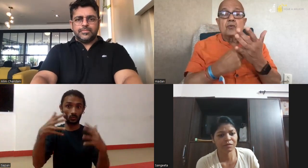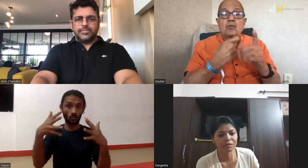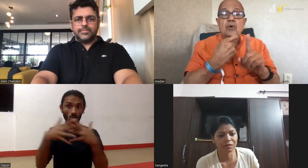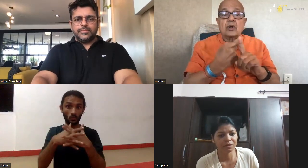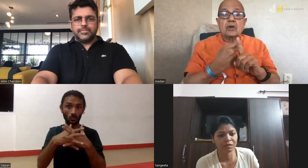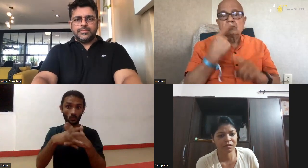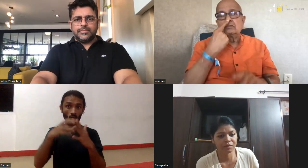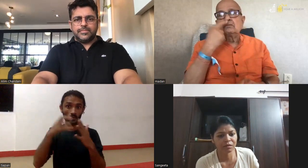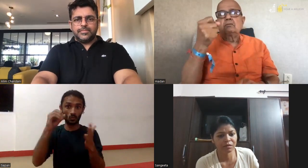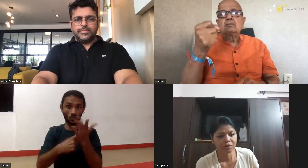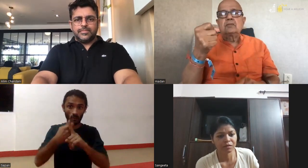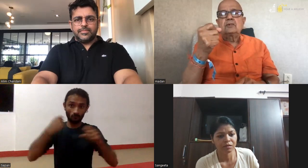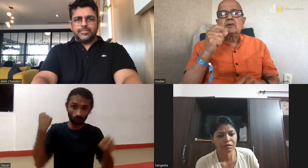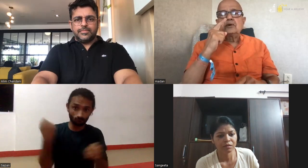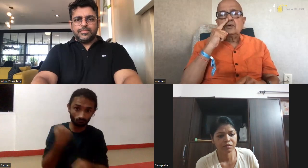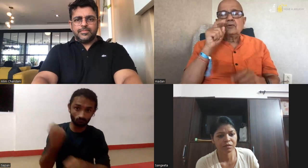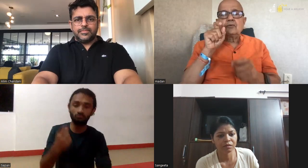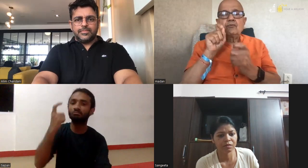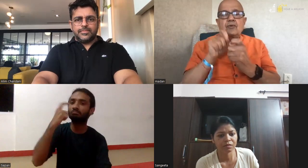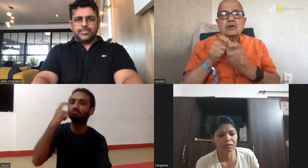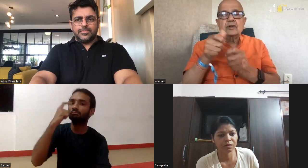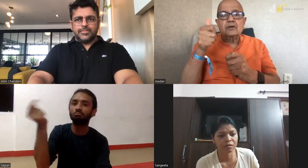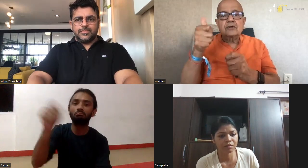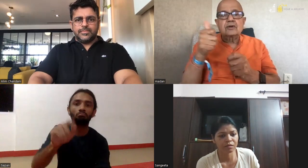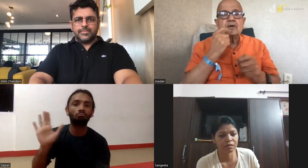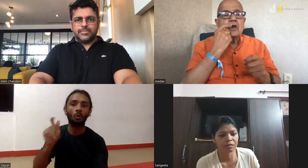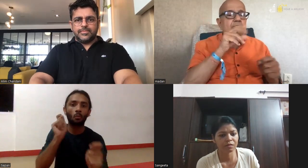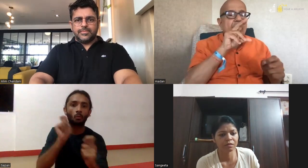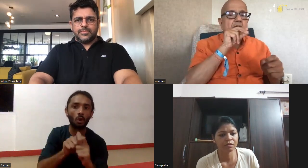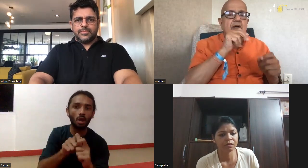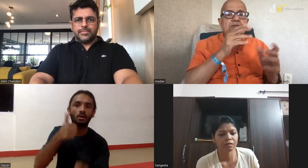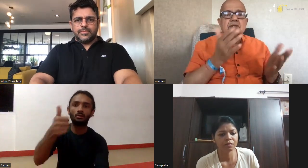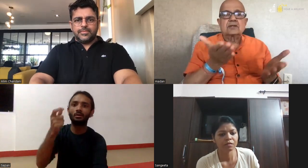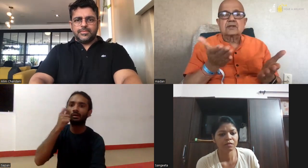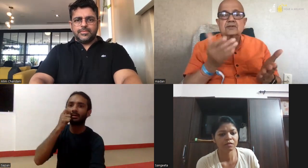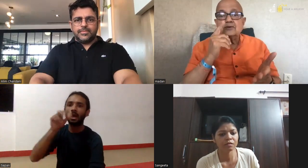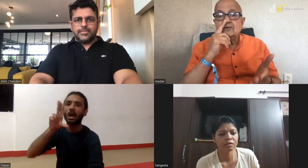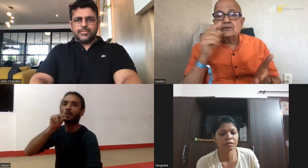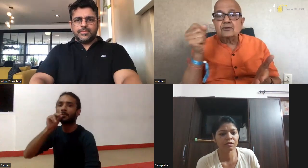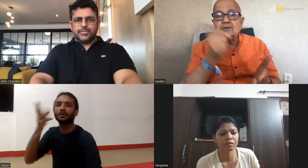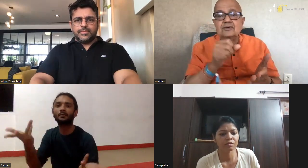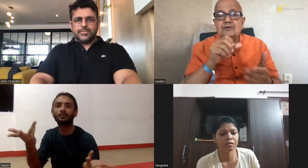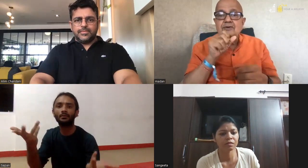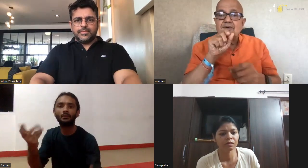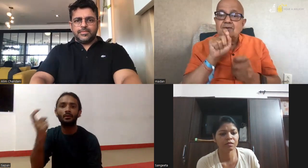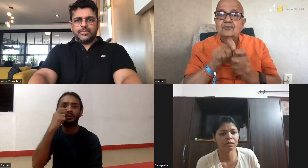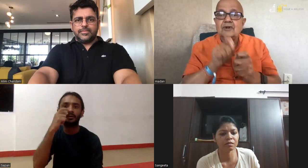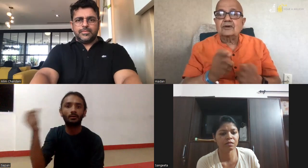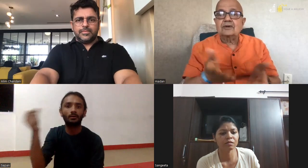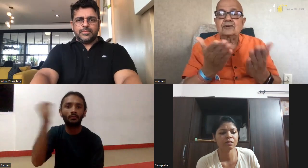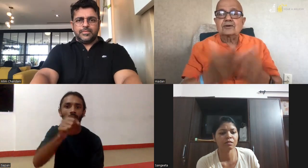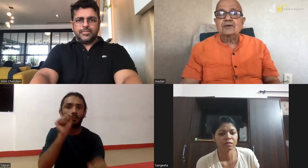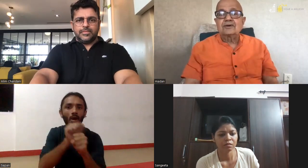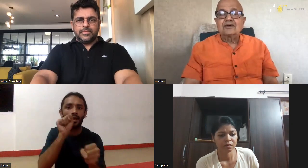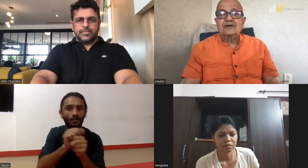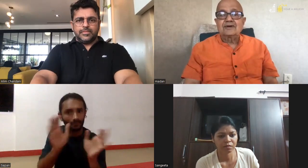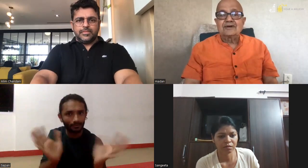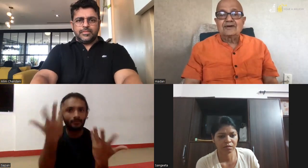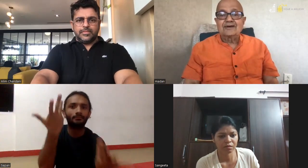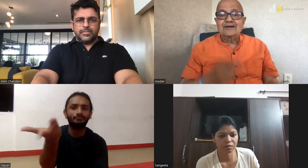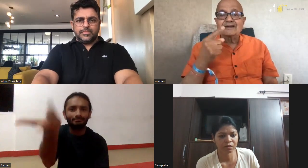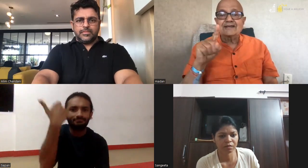What's the time? I actually have to leave. I have to pack and leave. So you can just